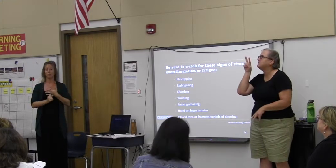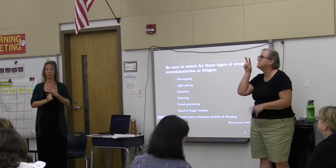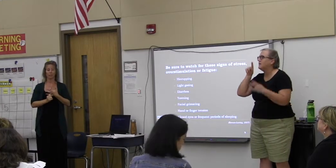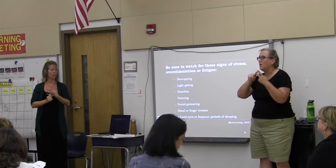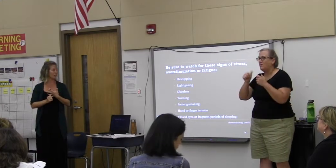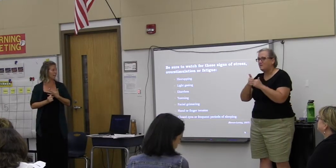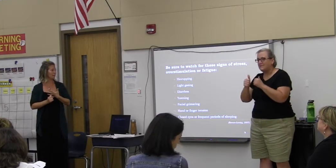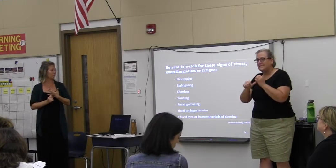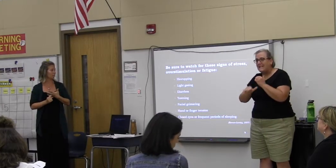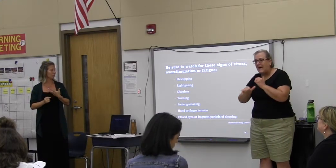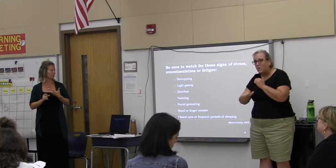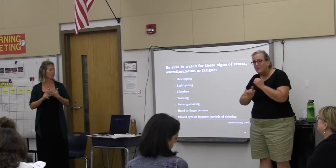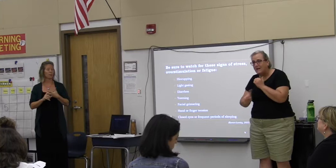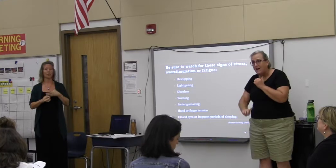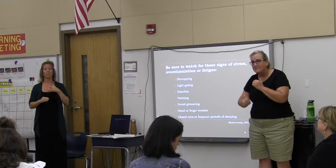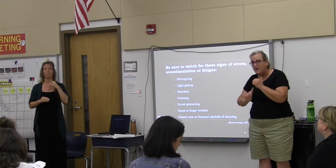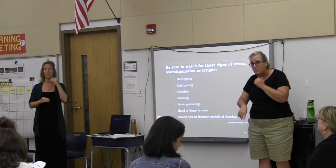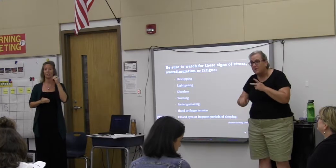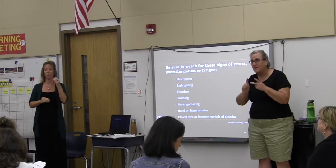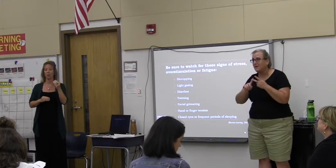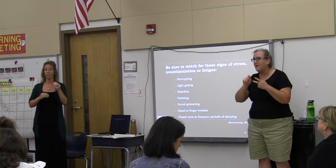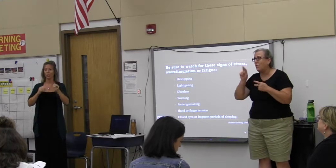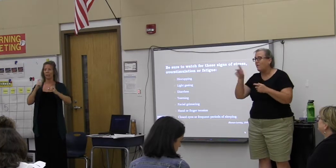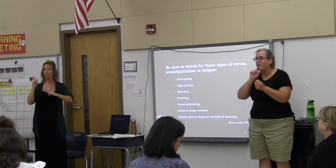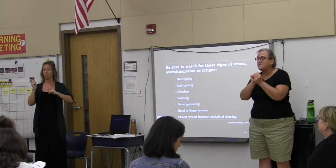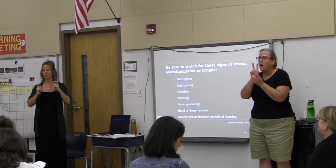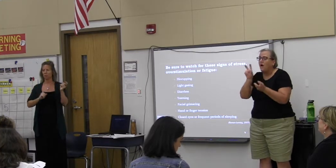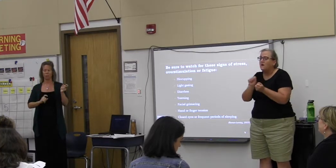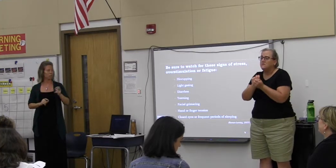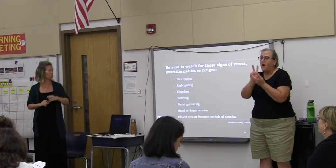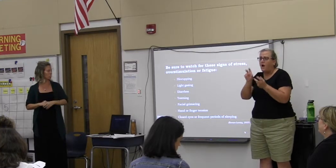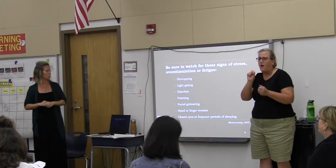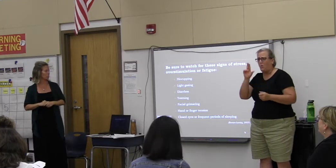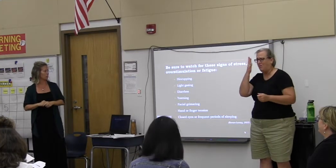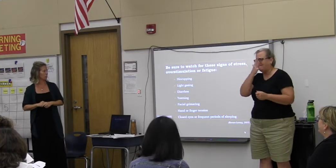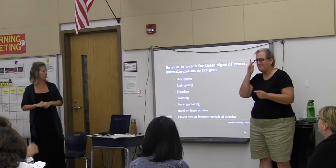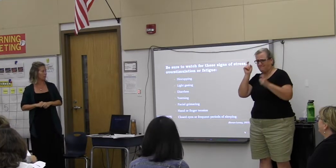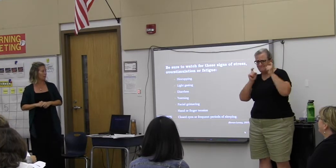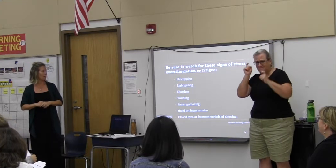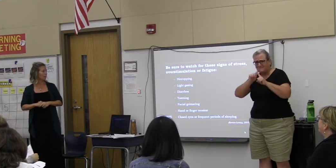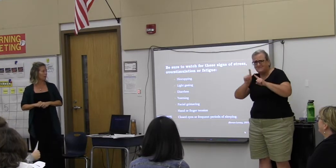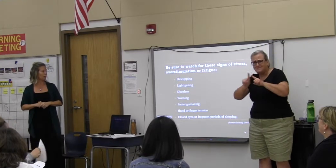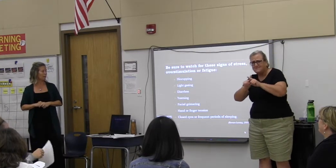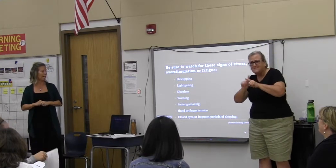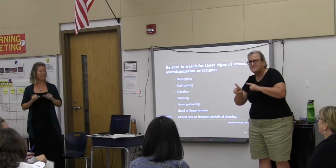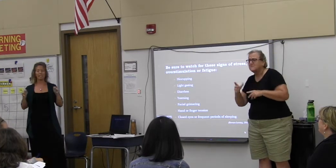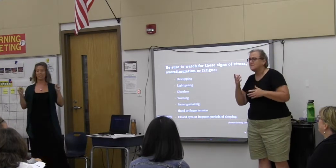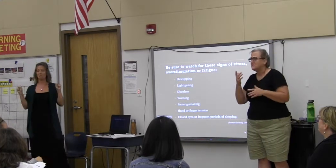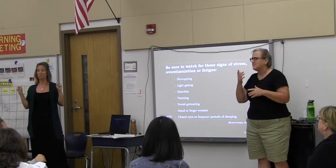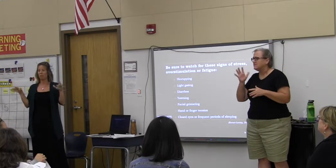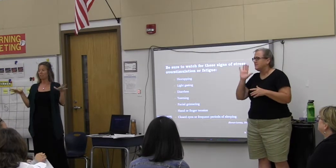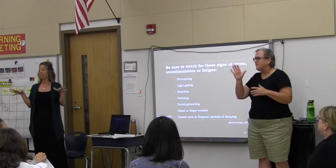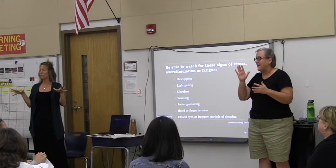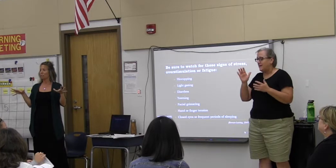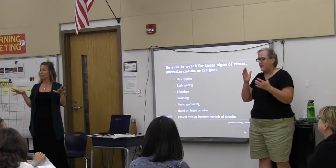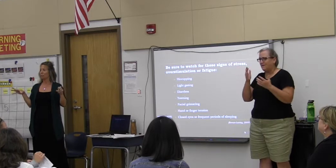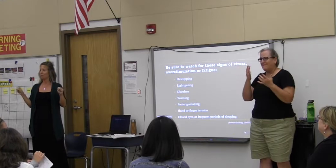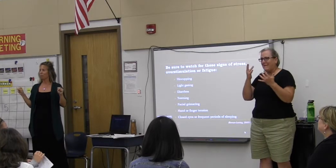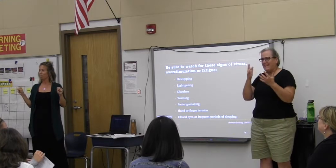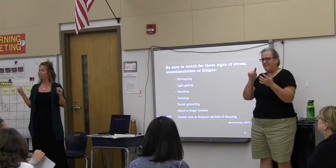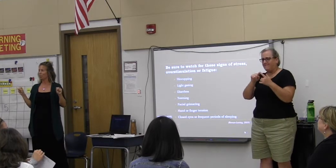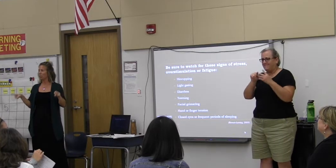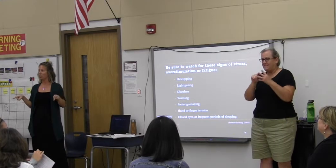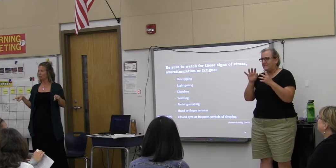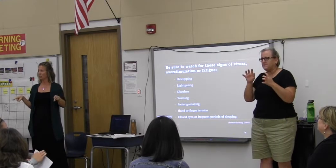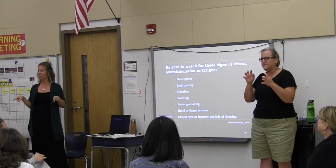have diarrhea a lot, if they're constantly yawning or have different facial expressions. Hand and finger tension is a really